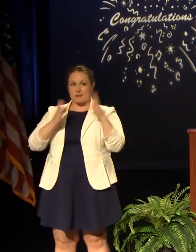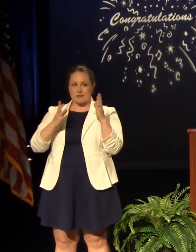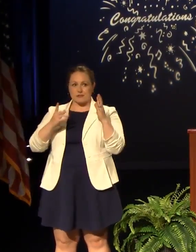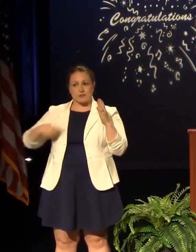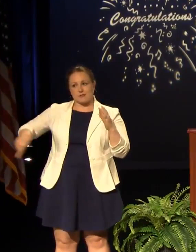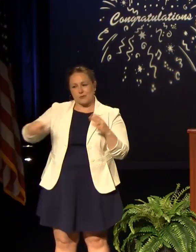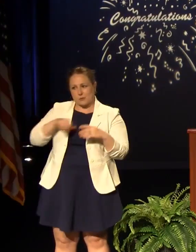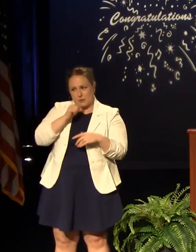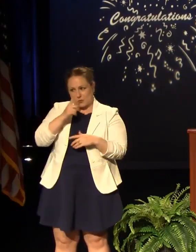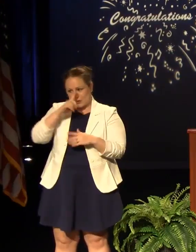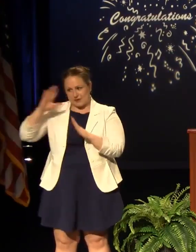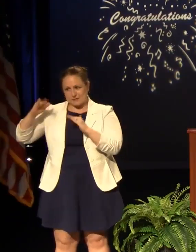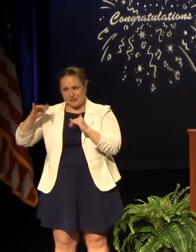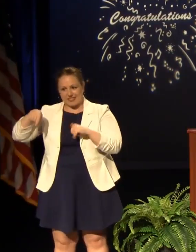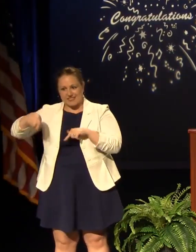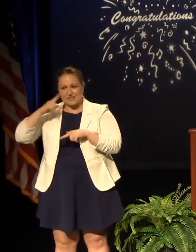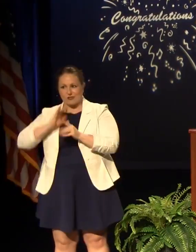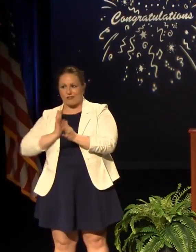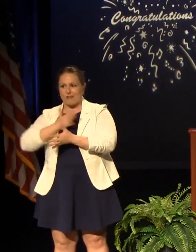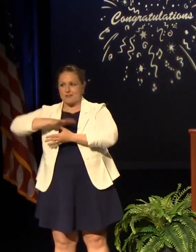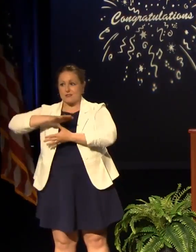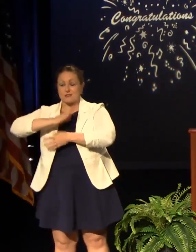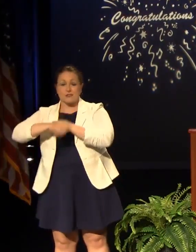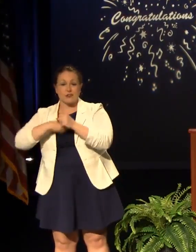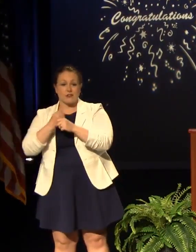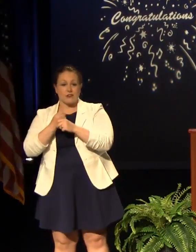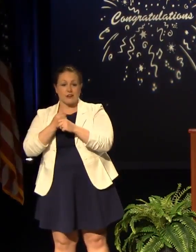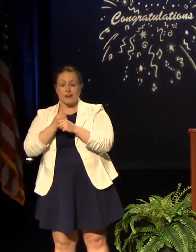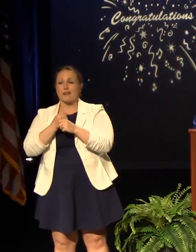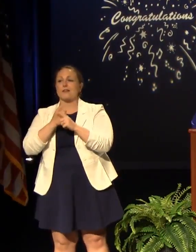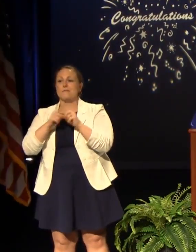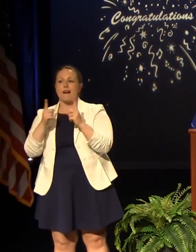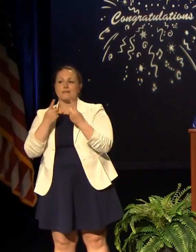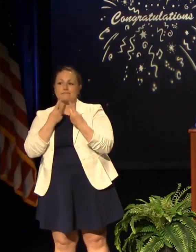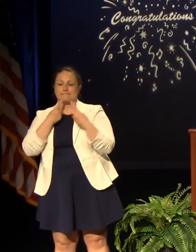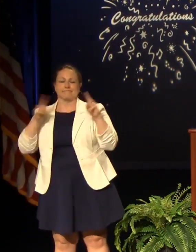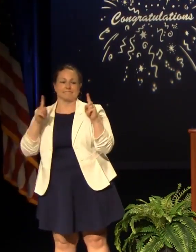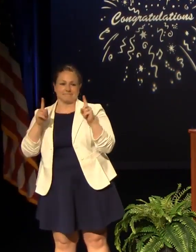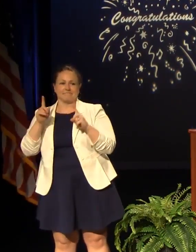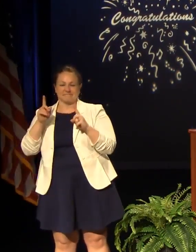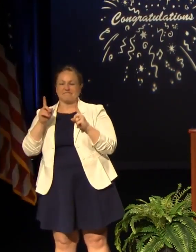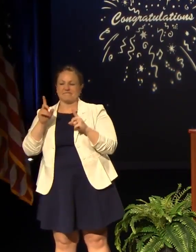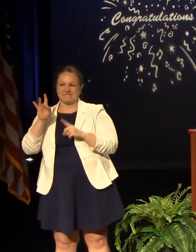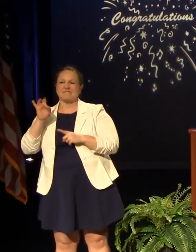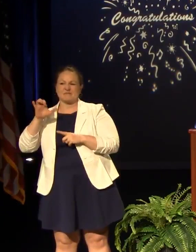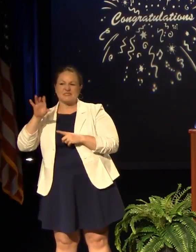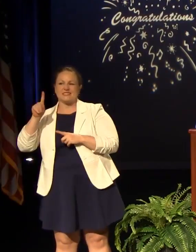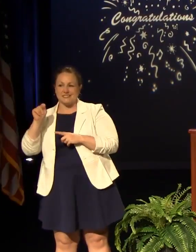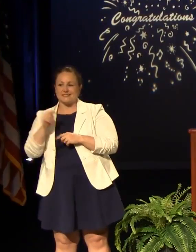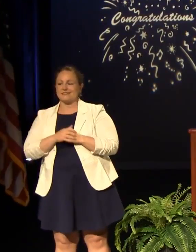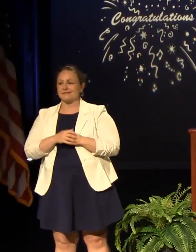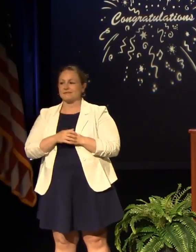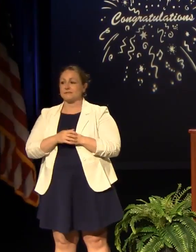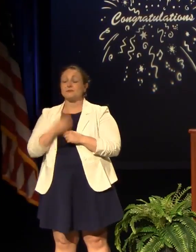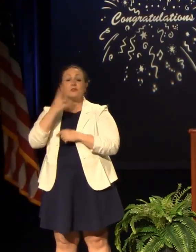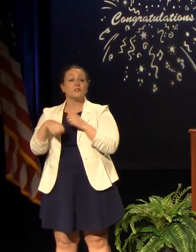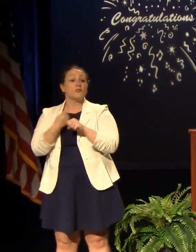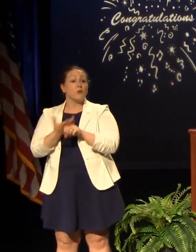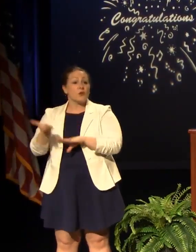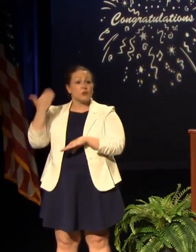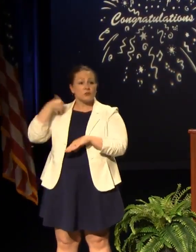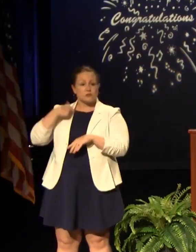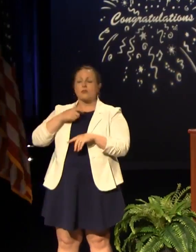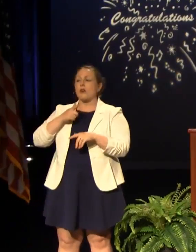expecting to come of our final year in high school, we did it. 4 years ago, we walked through the doors of our school, or if you were running